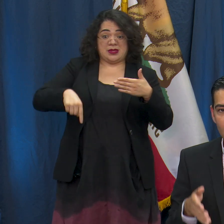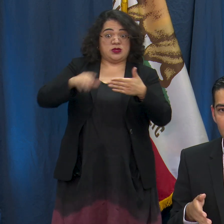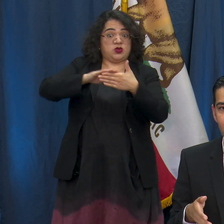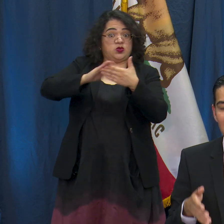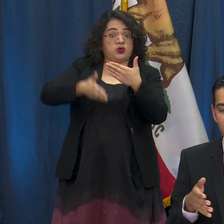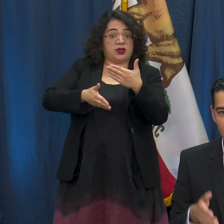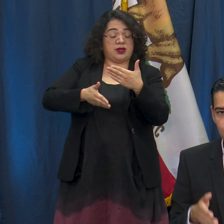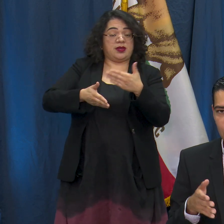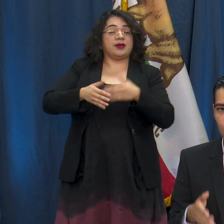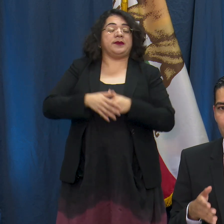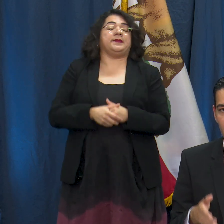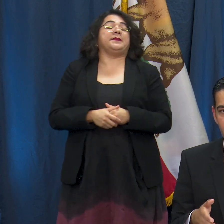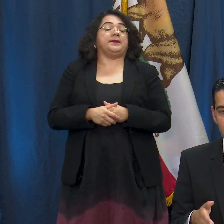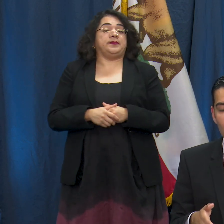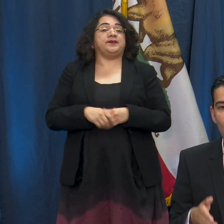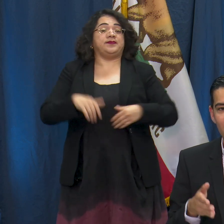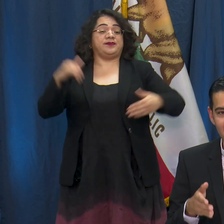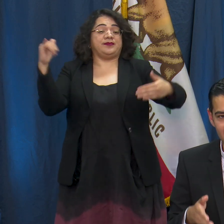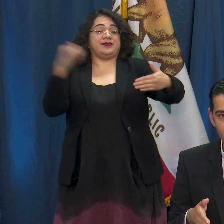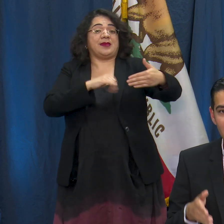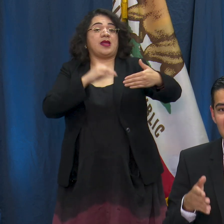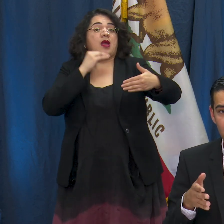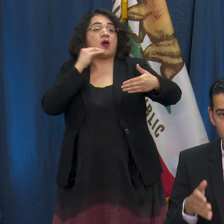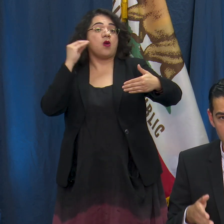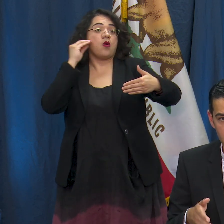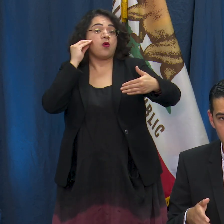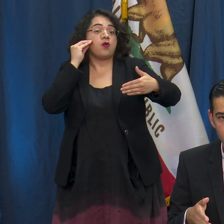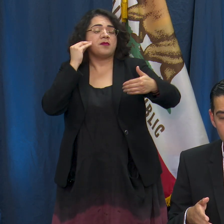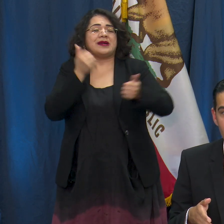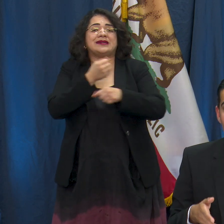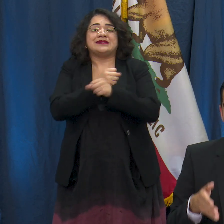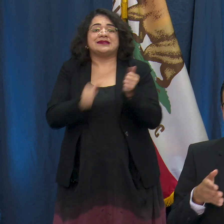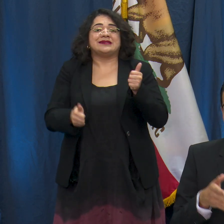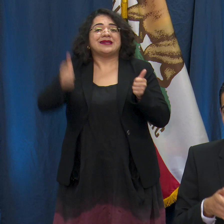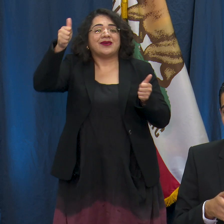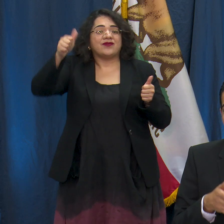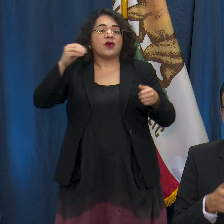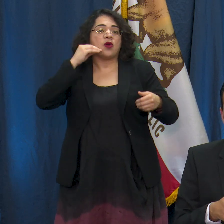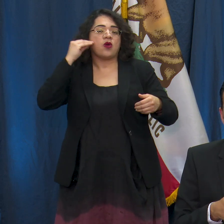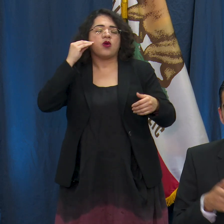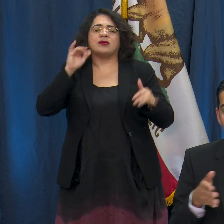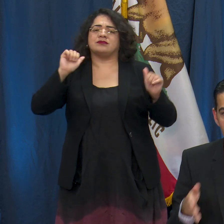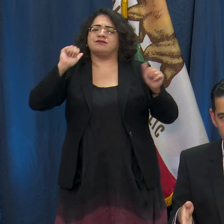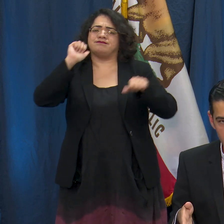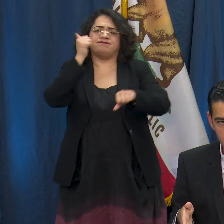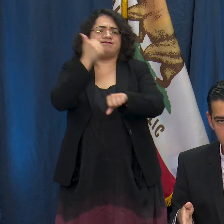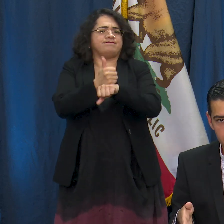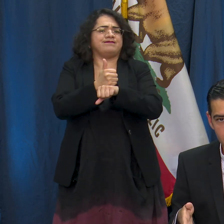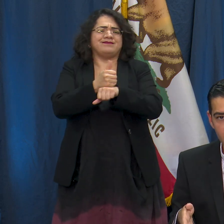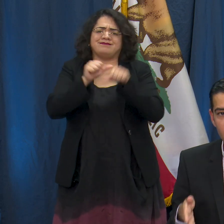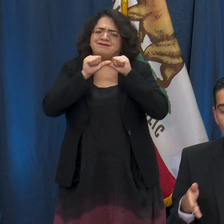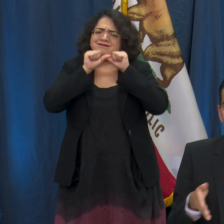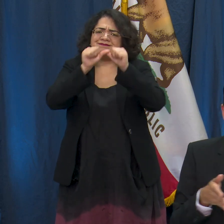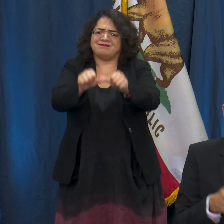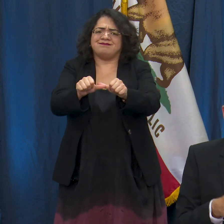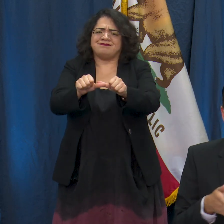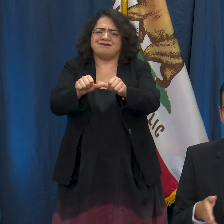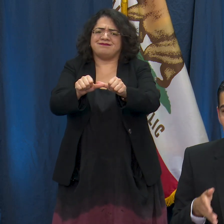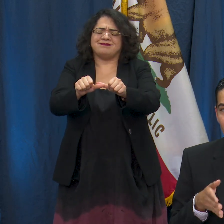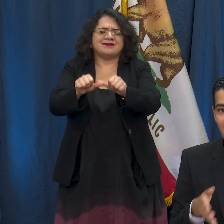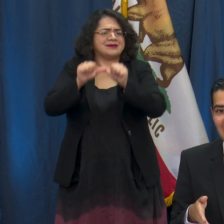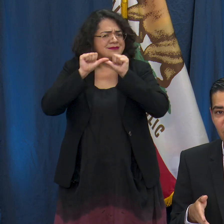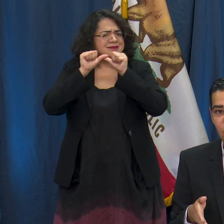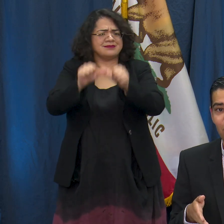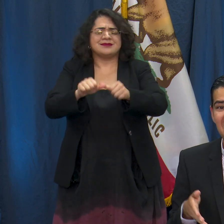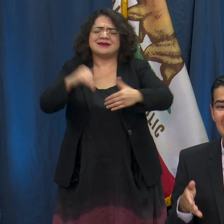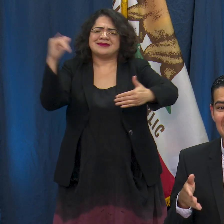that our safer at home policies are still in place. And until we are confident that we're not going to put